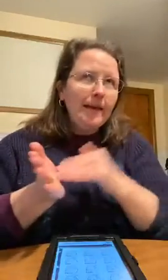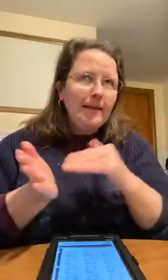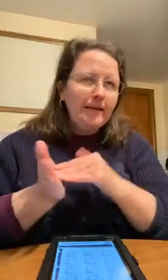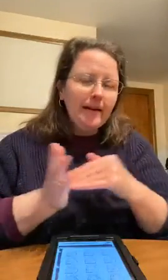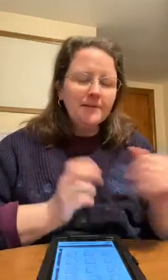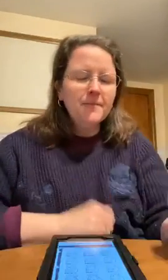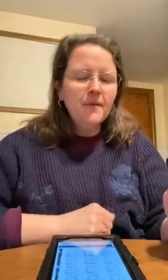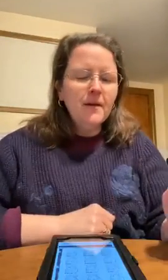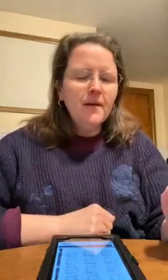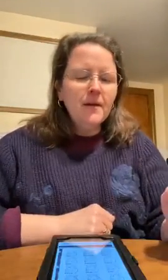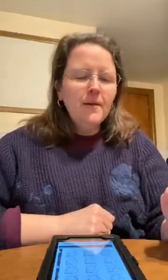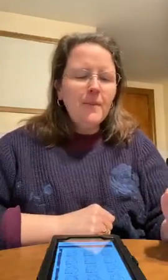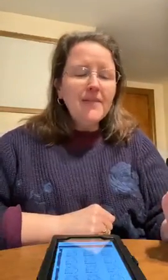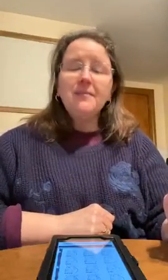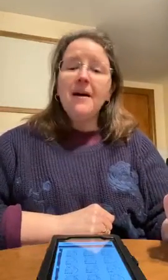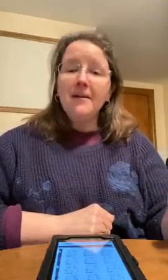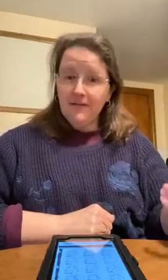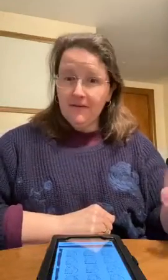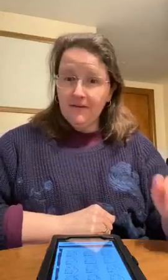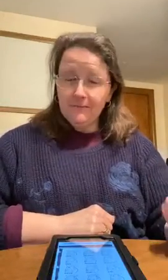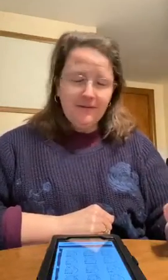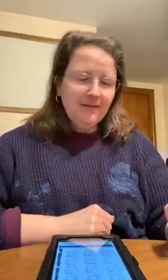again. Bad smell. That's a good one.